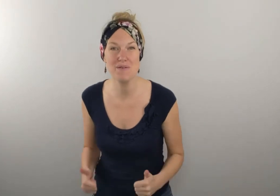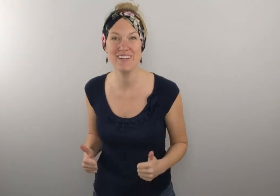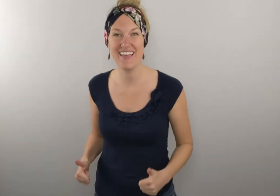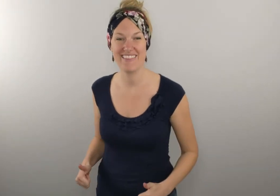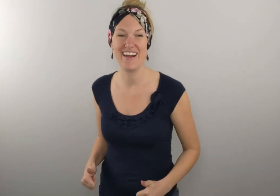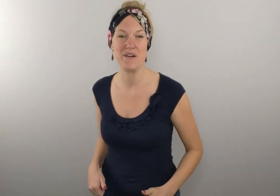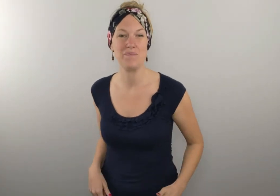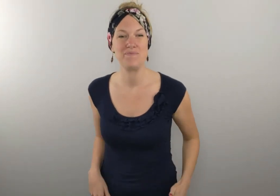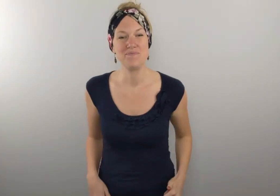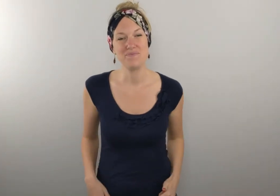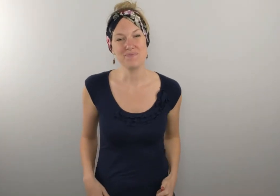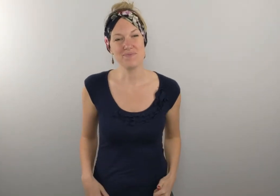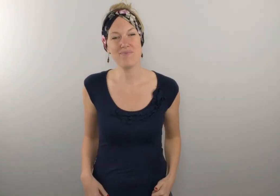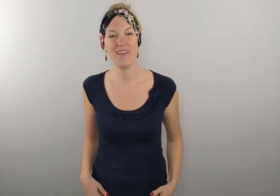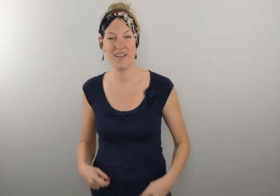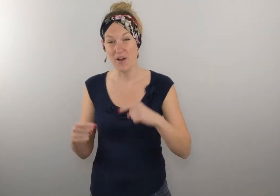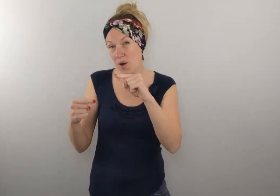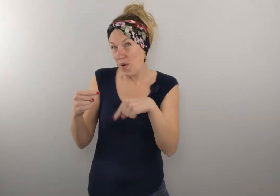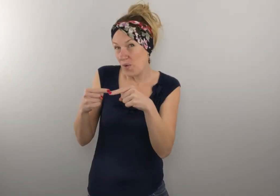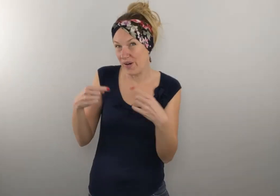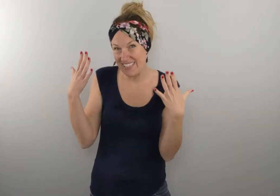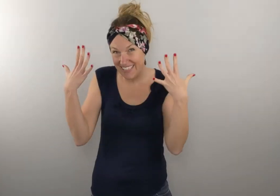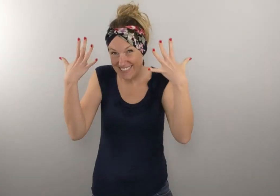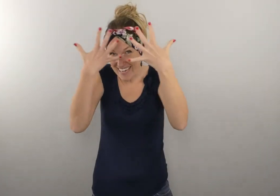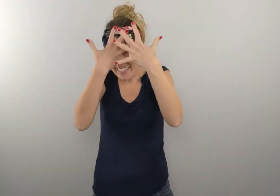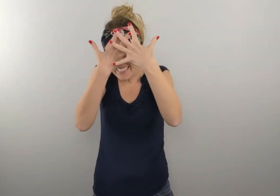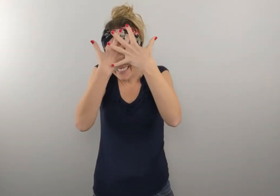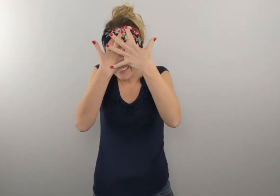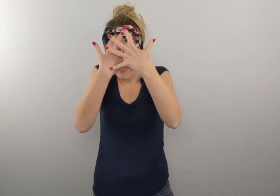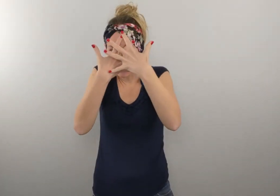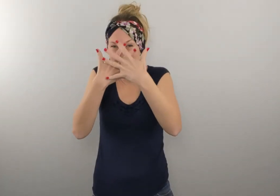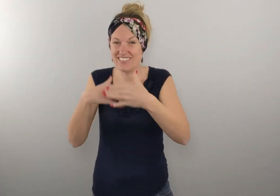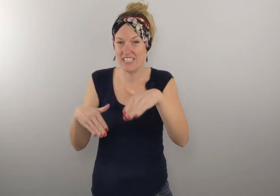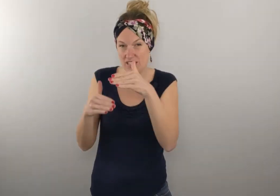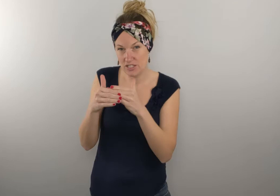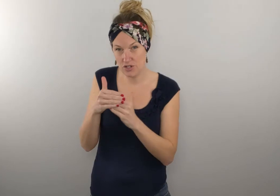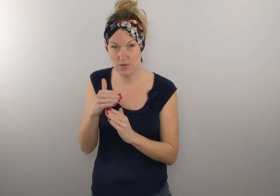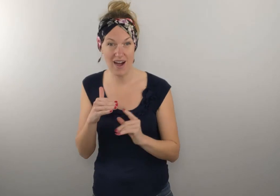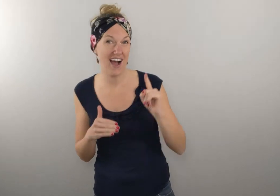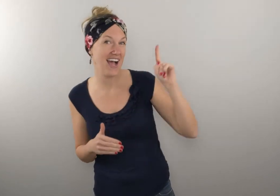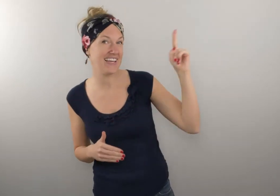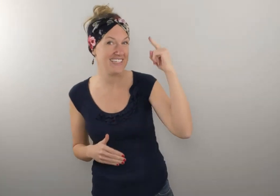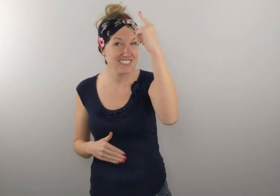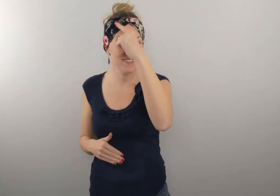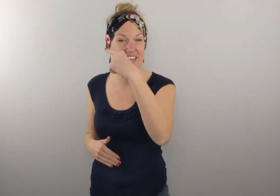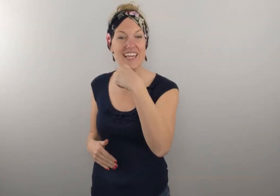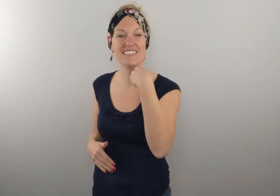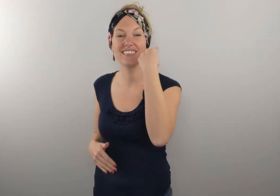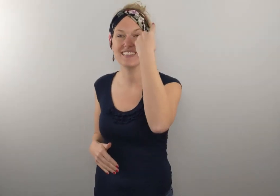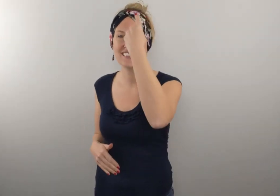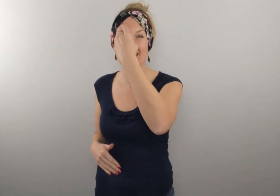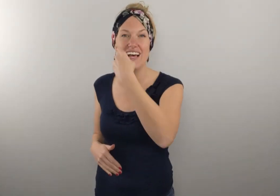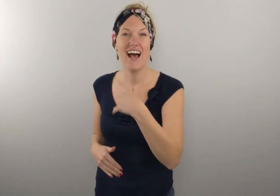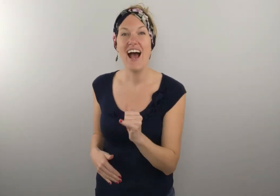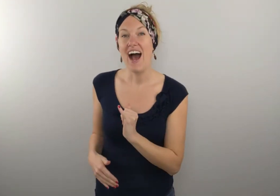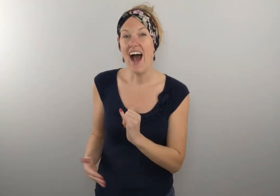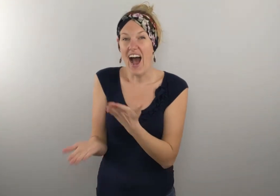get there. Okay. When darkness seems to hide his face,